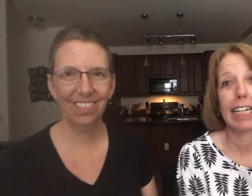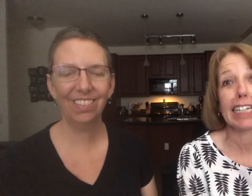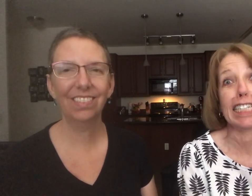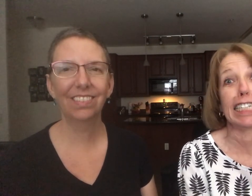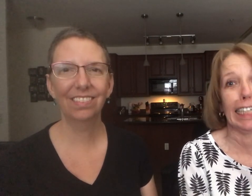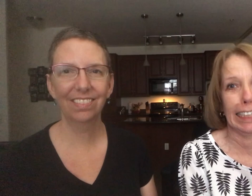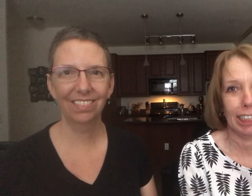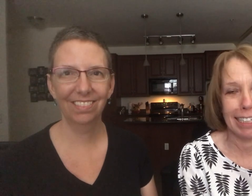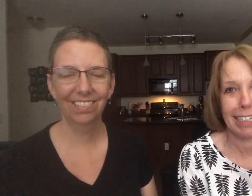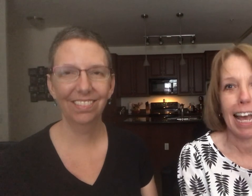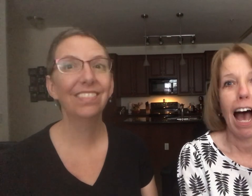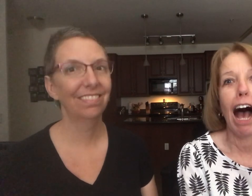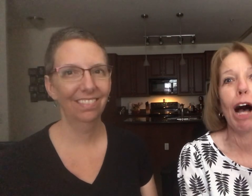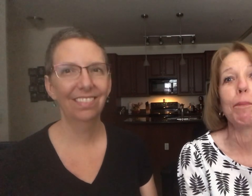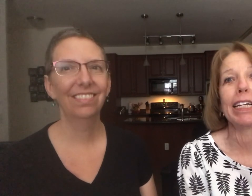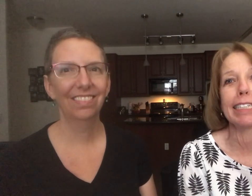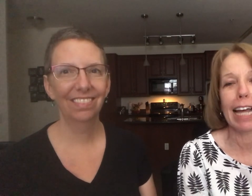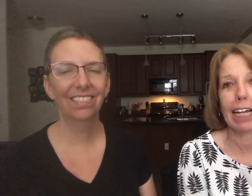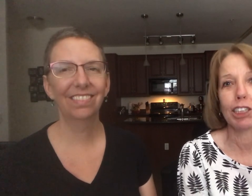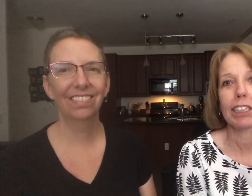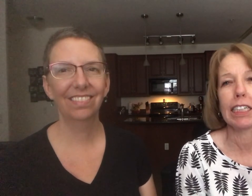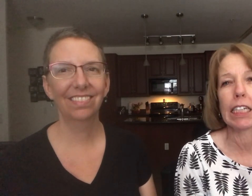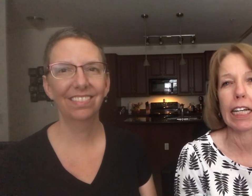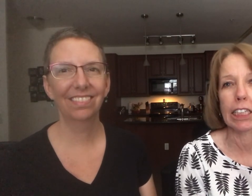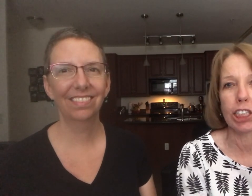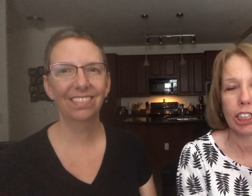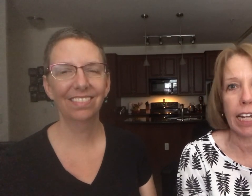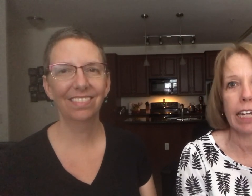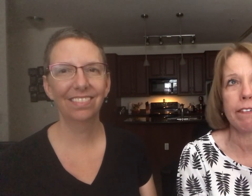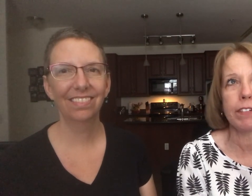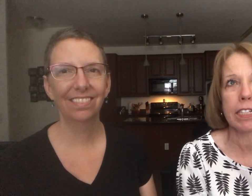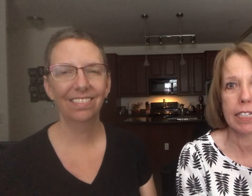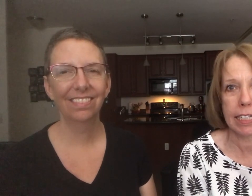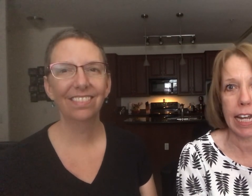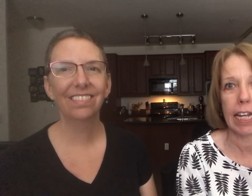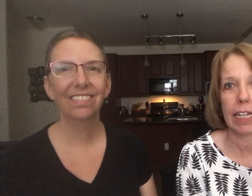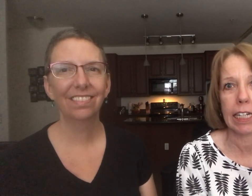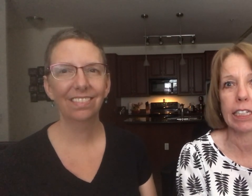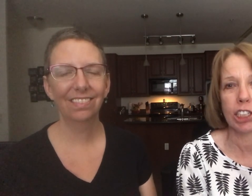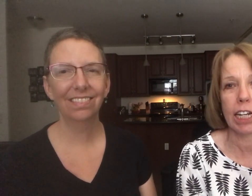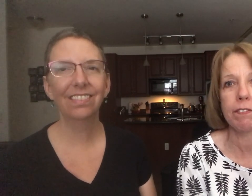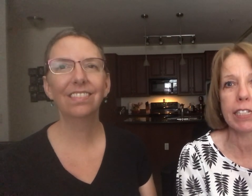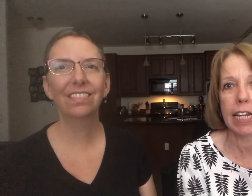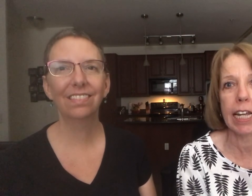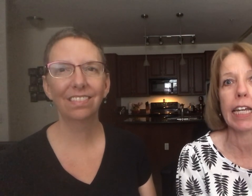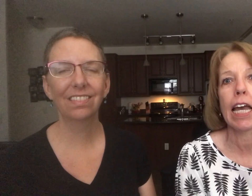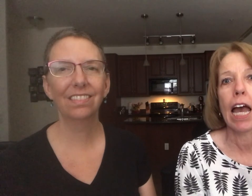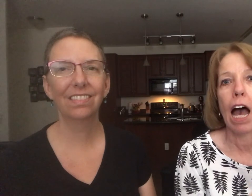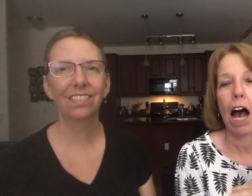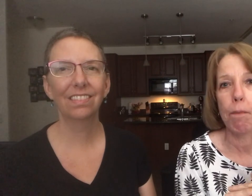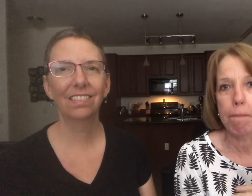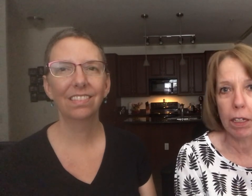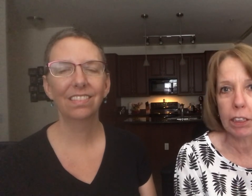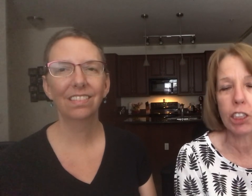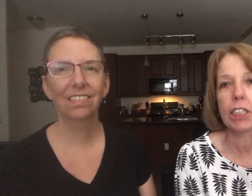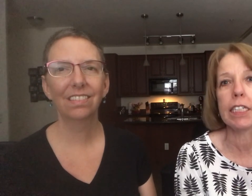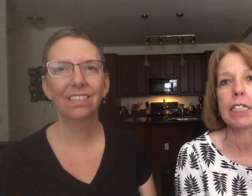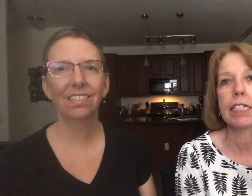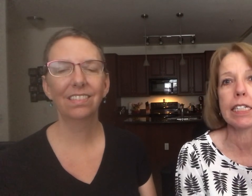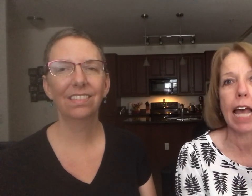is delicious. It's actually like a shaved steak. It's shaved steak, melted cheese,